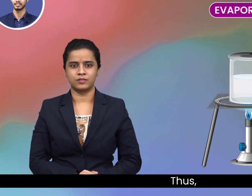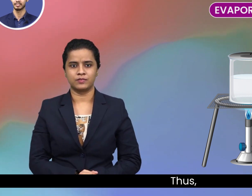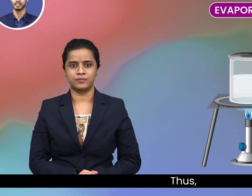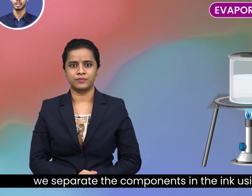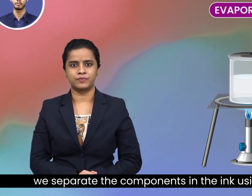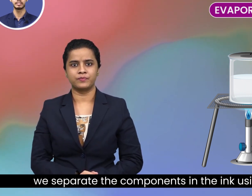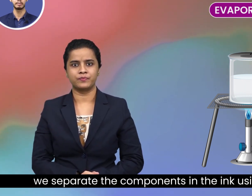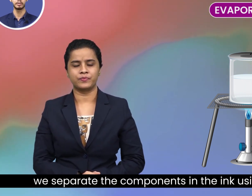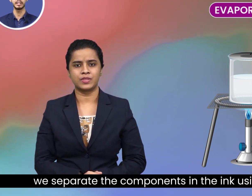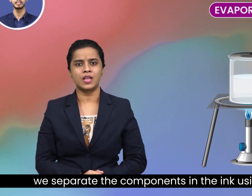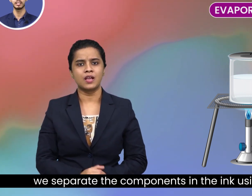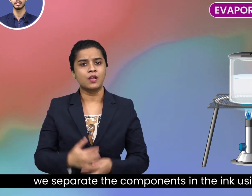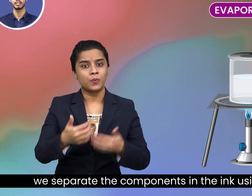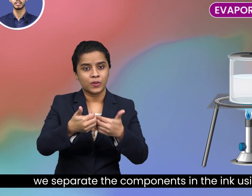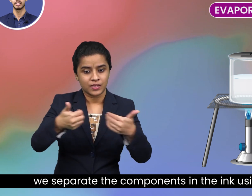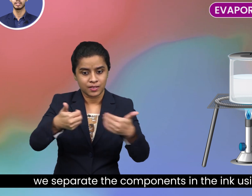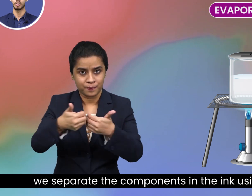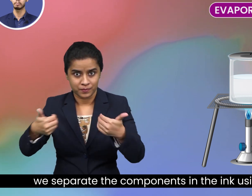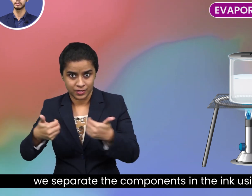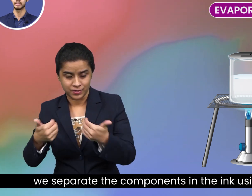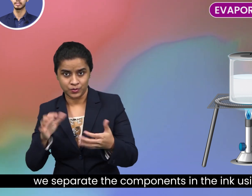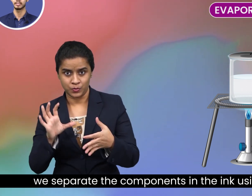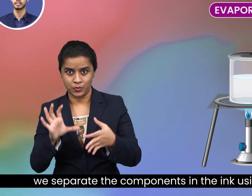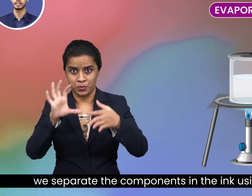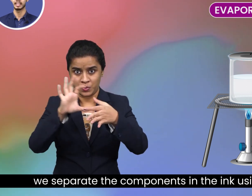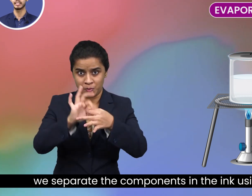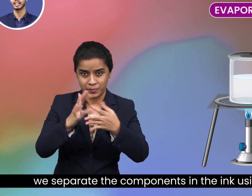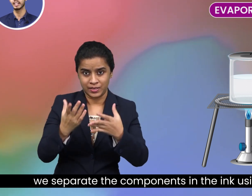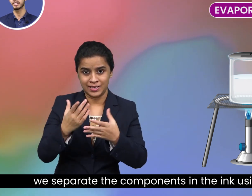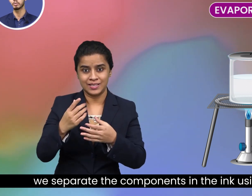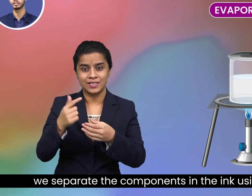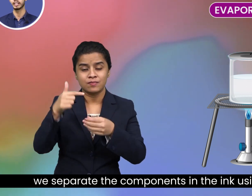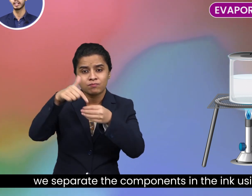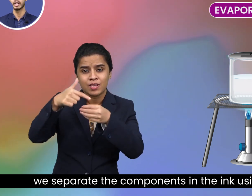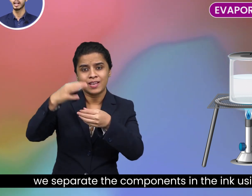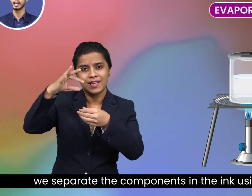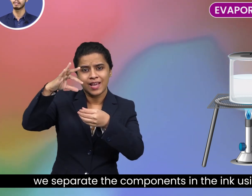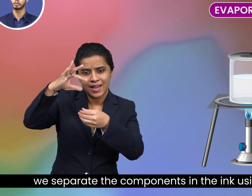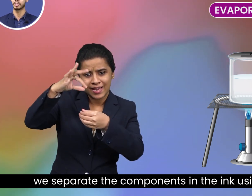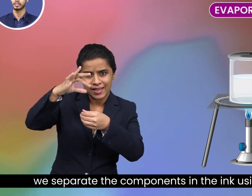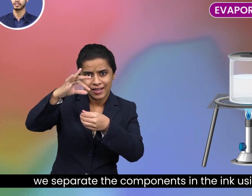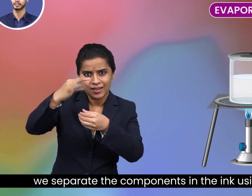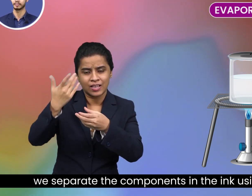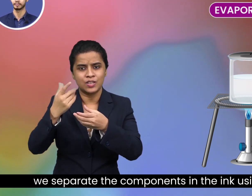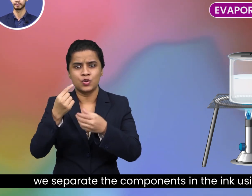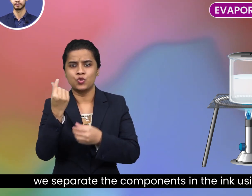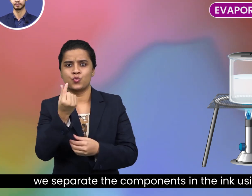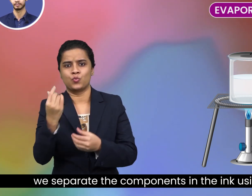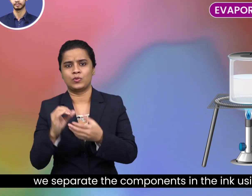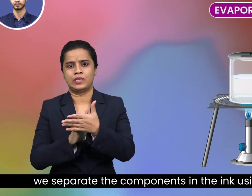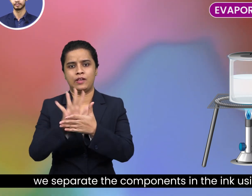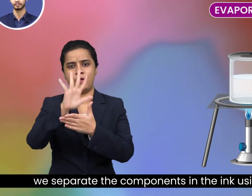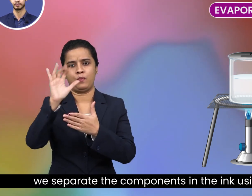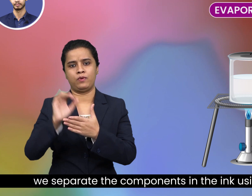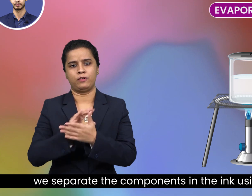Thus, we separate the components in the ink using evaporation.